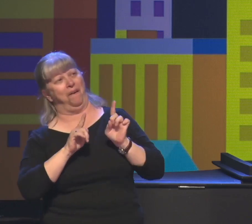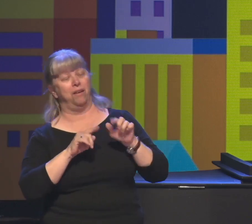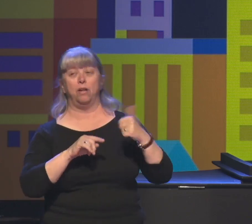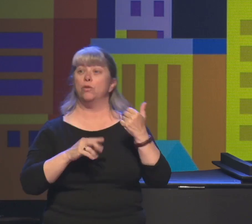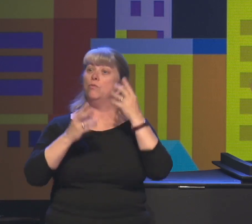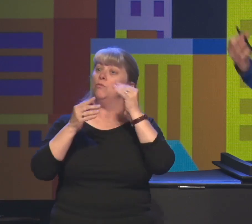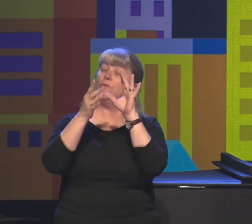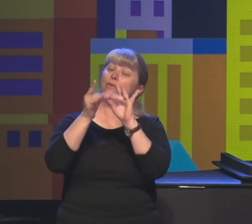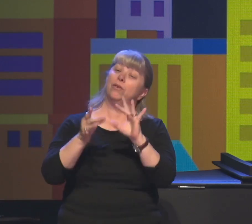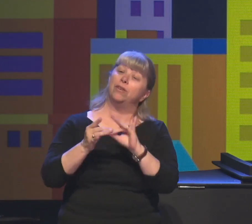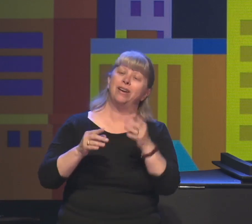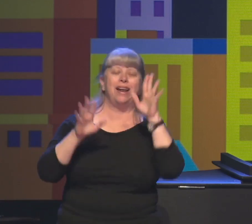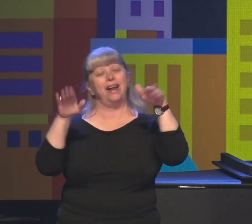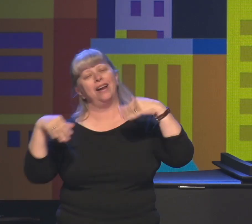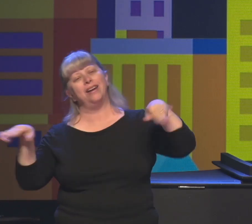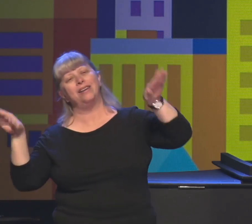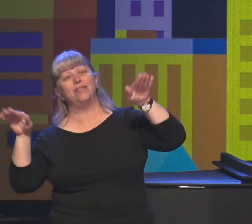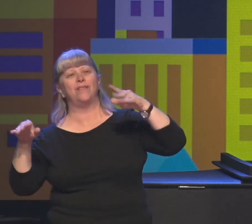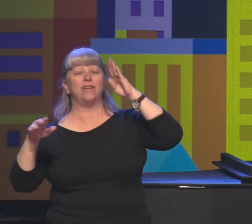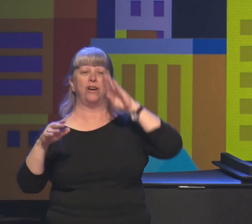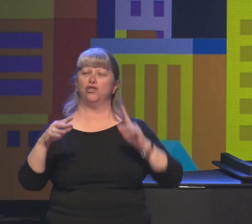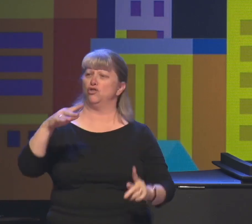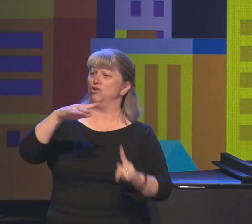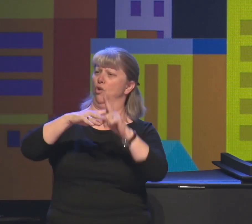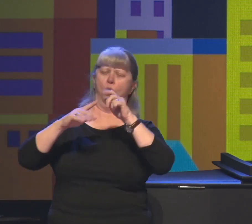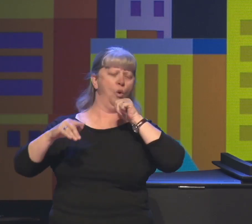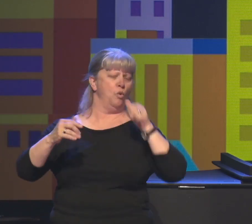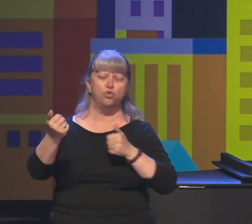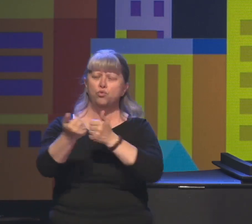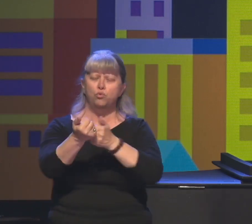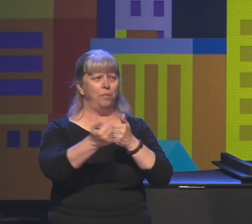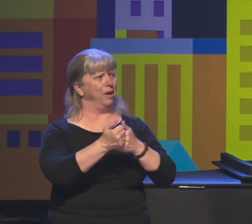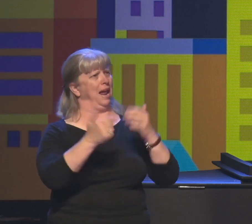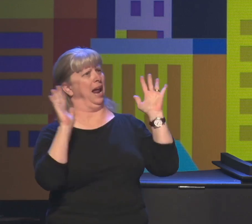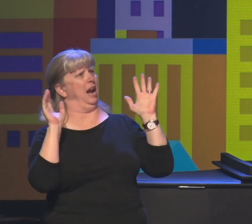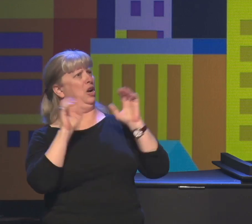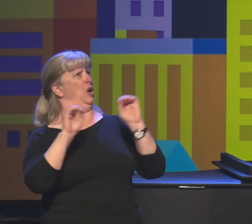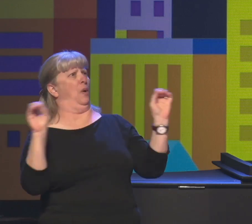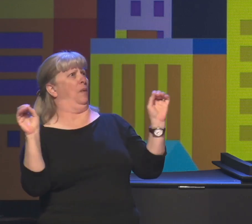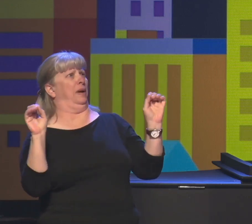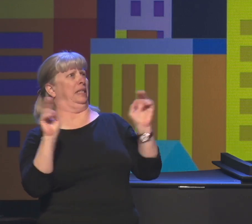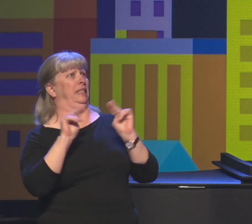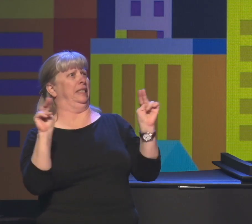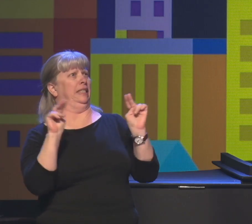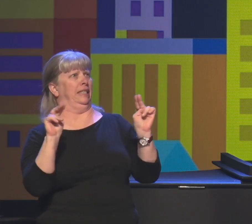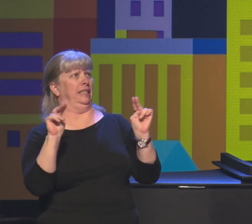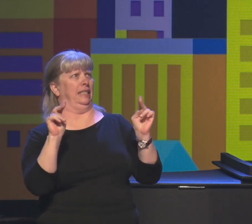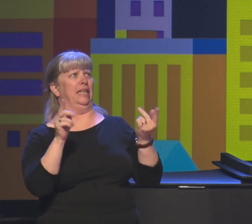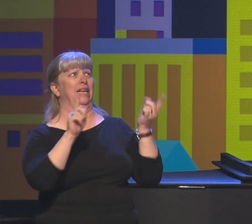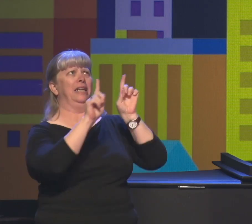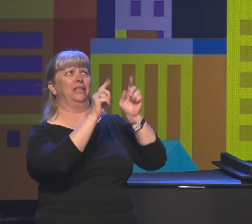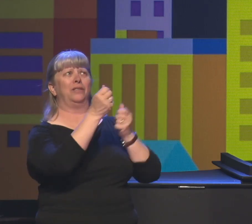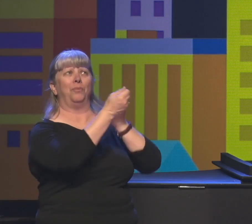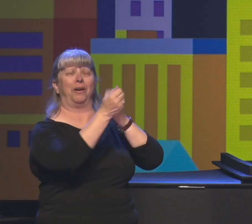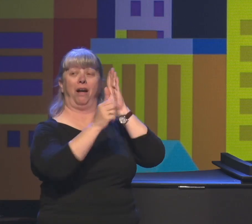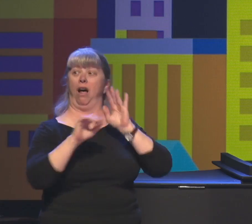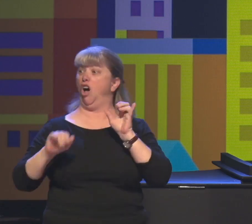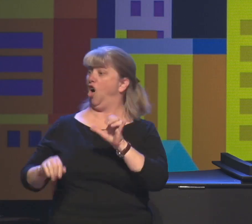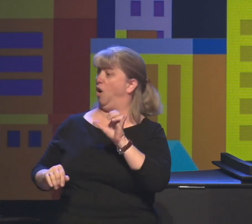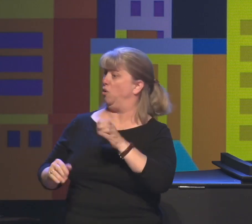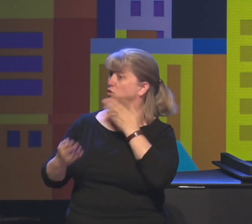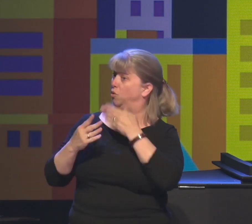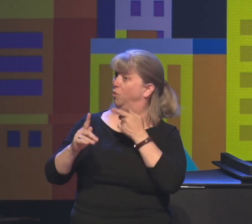beautiful passages where the angel of God shows up and they're like, whose side are you on? And the angel's like, I'm not on anybody's side. I'm with God. Like, oh,